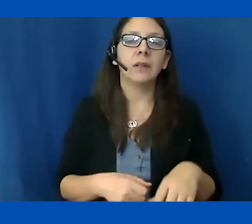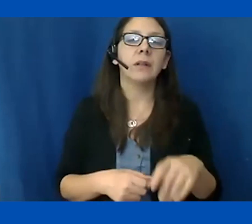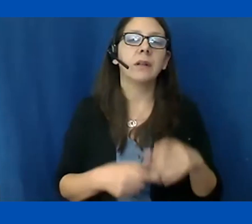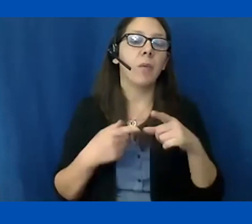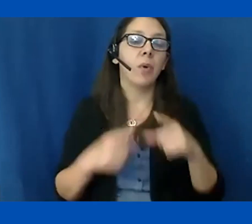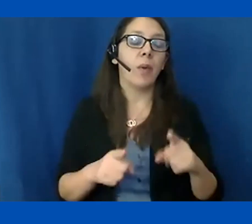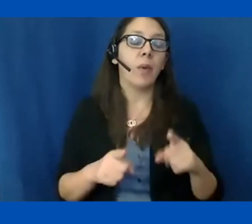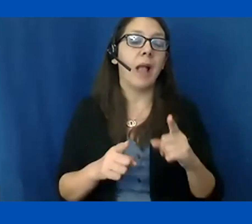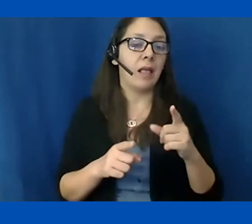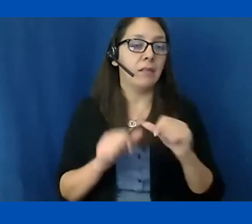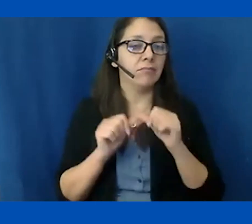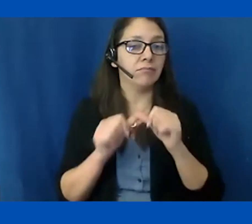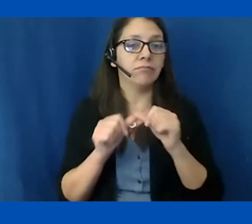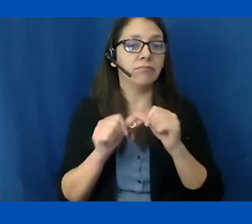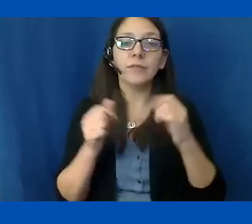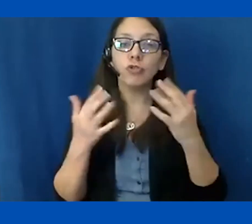things friendly,